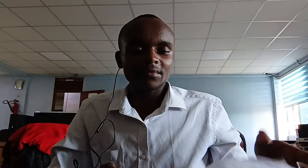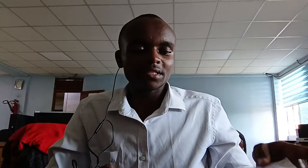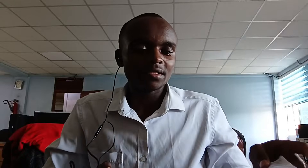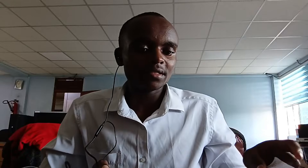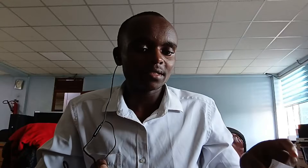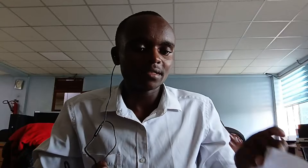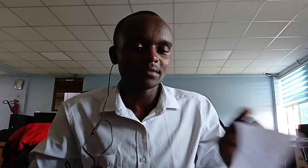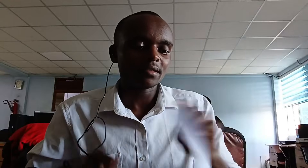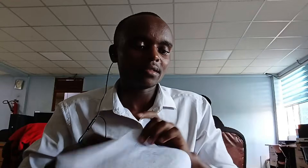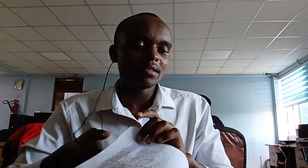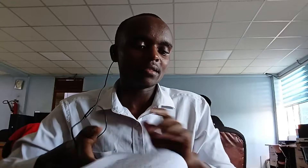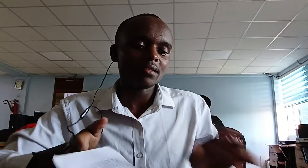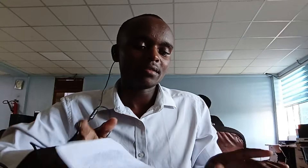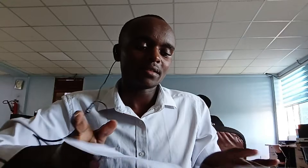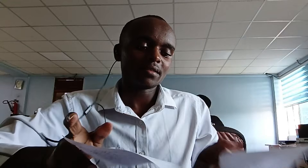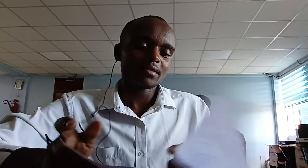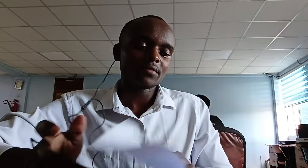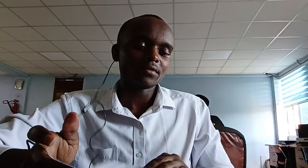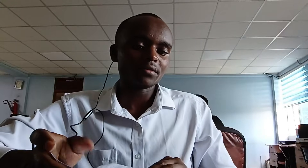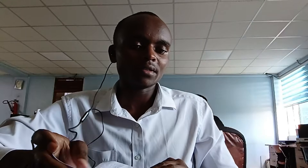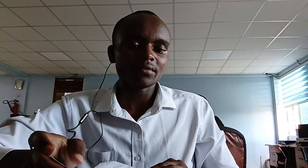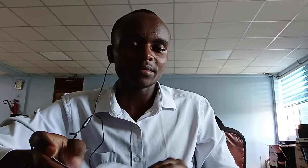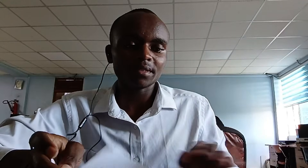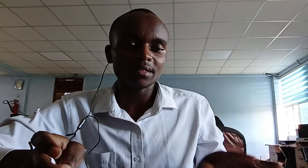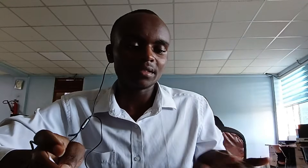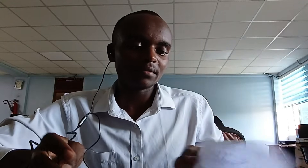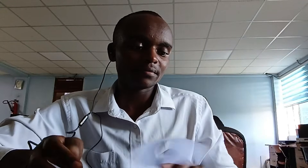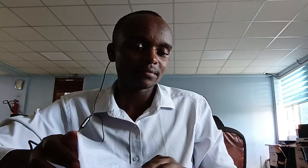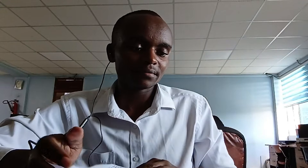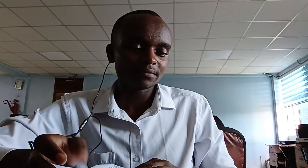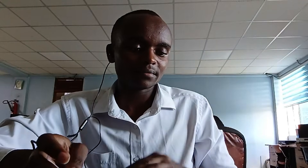Did I say? I think I didn't say such nuclear family.